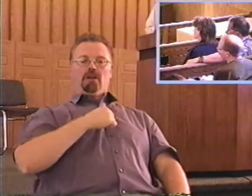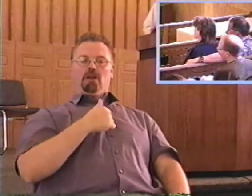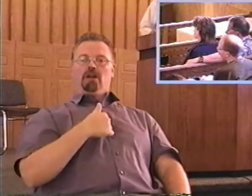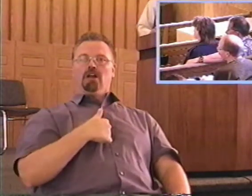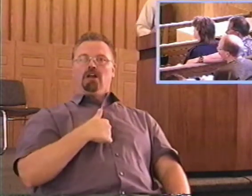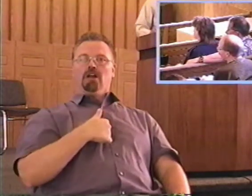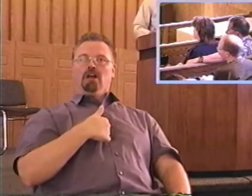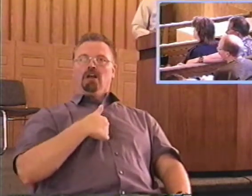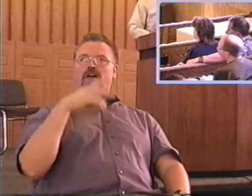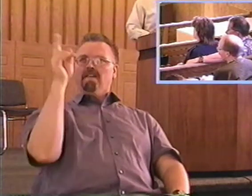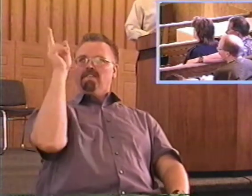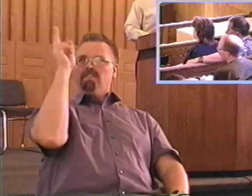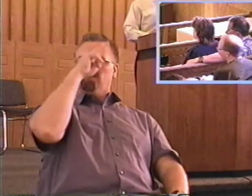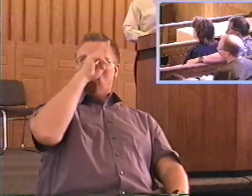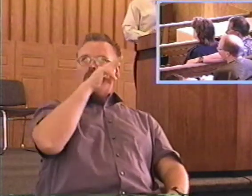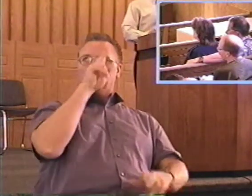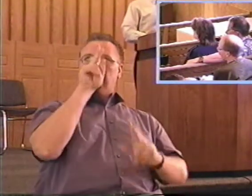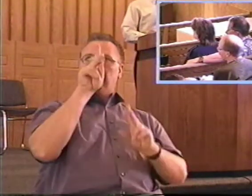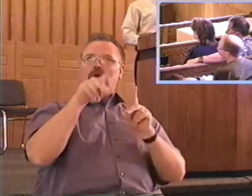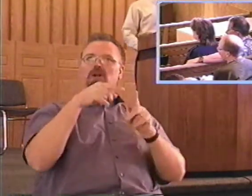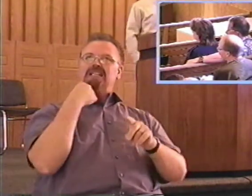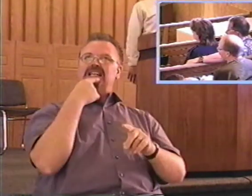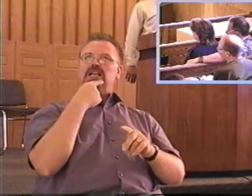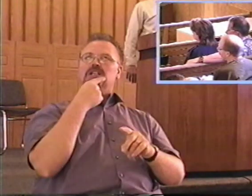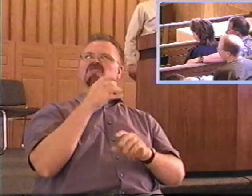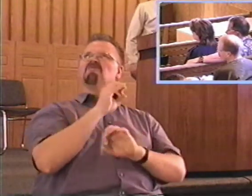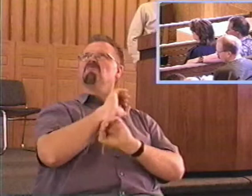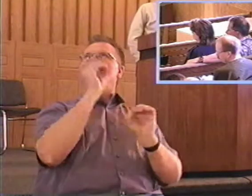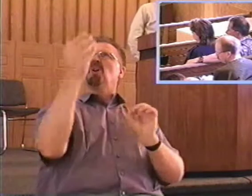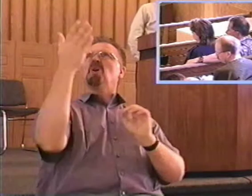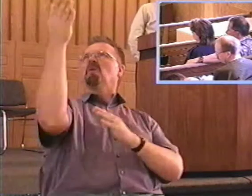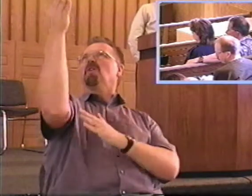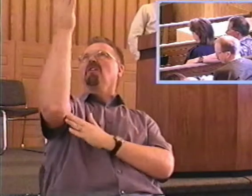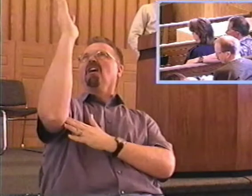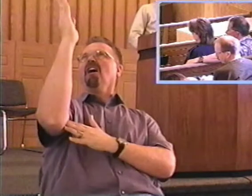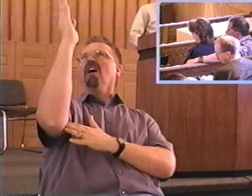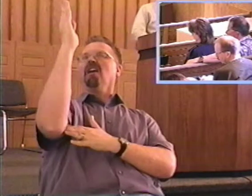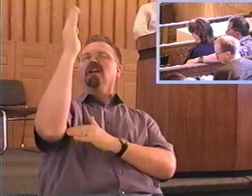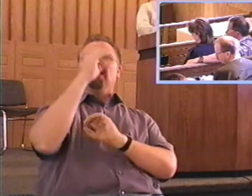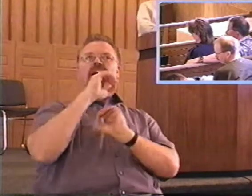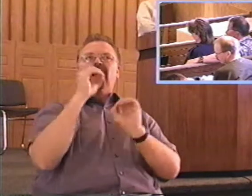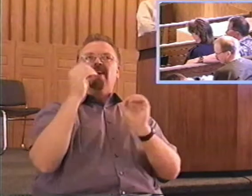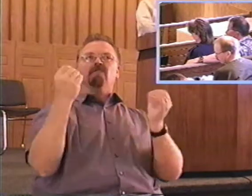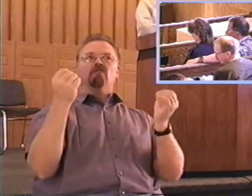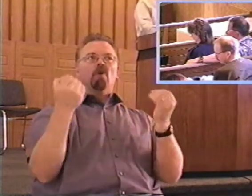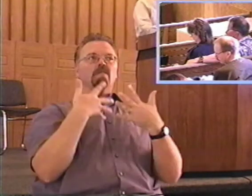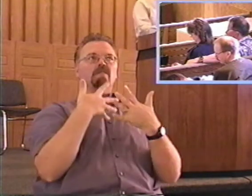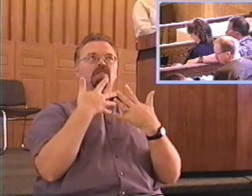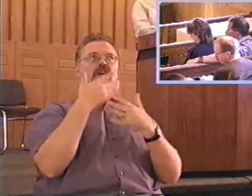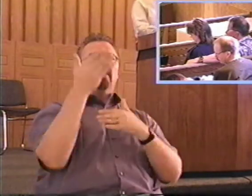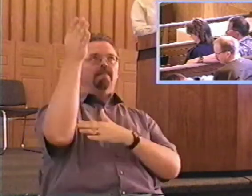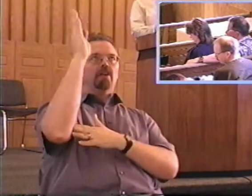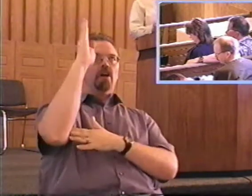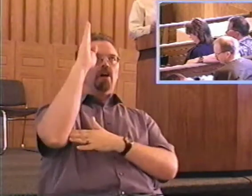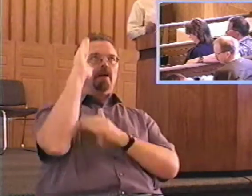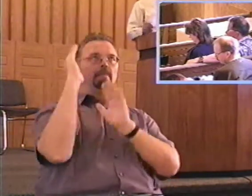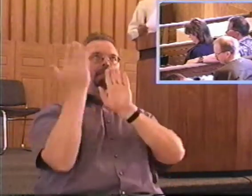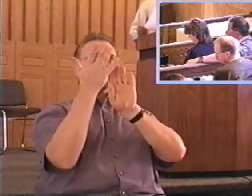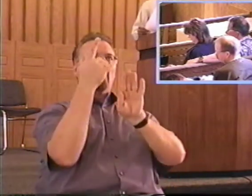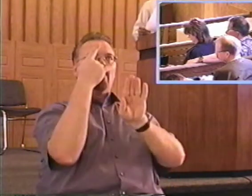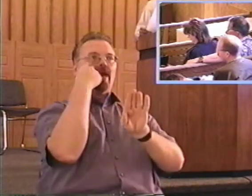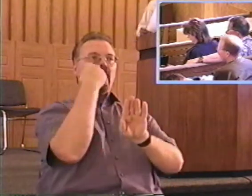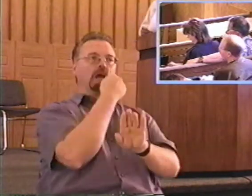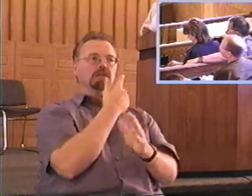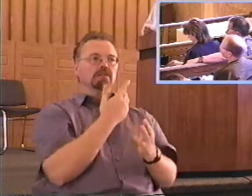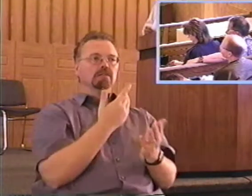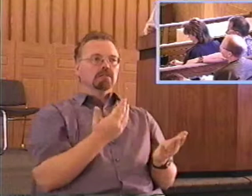no God. There is no fear of God before their eyes, the Bible says.